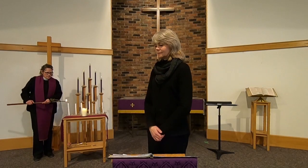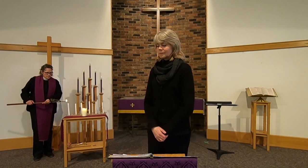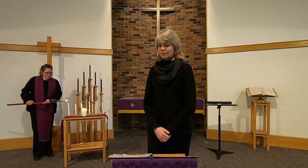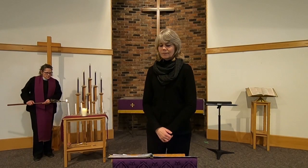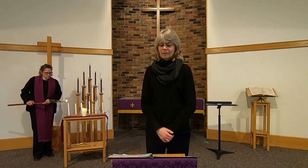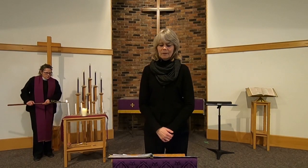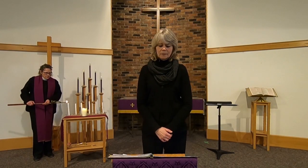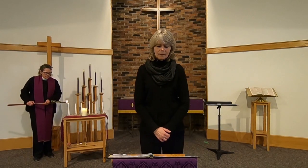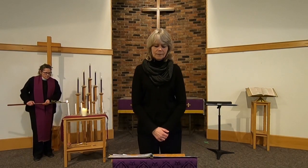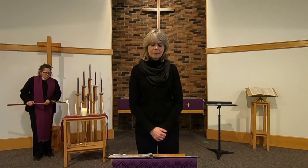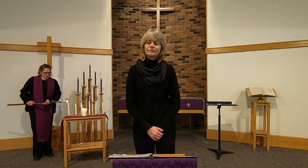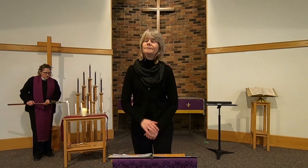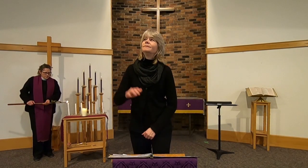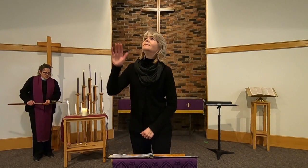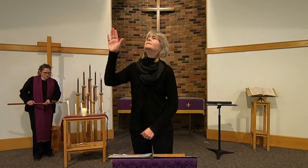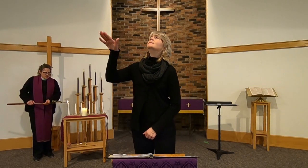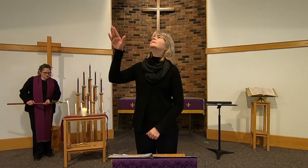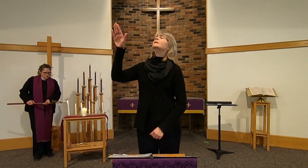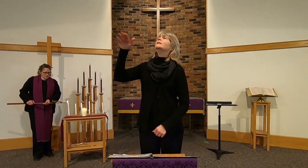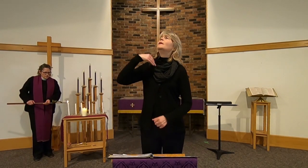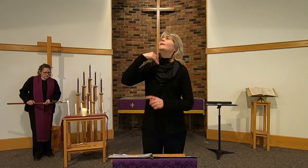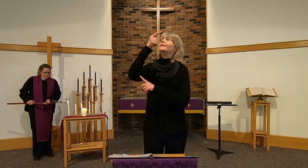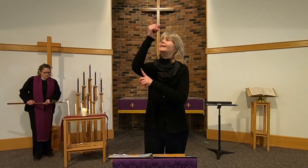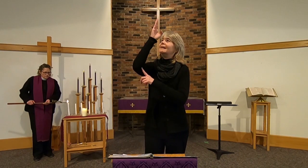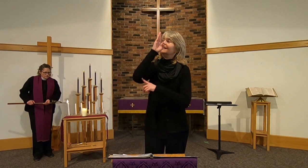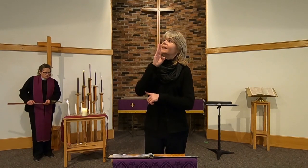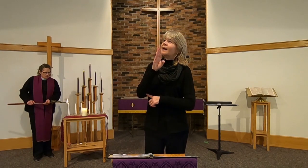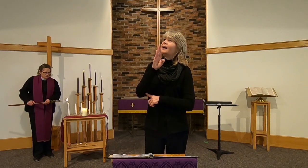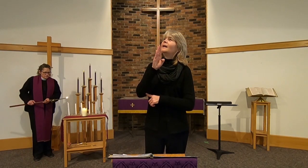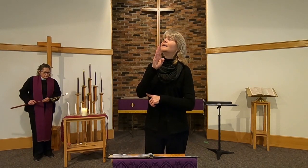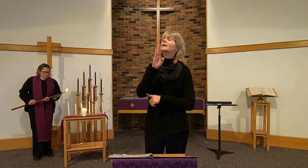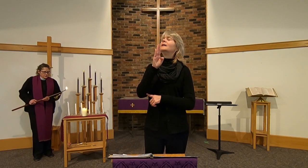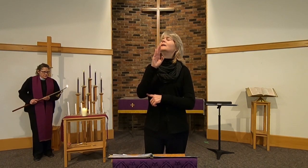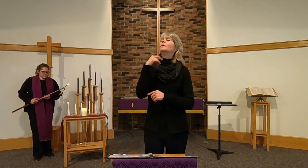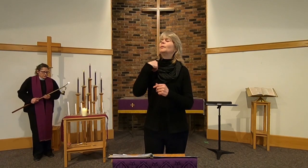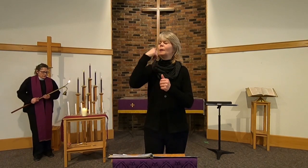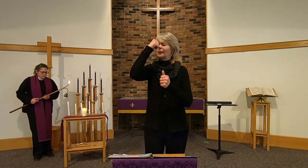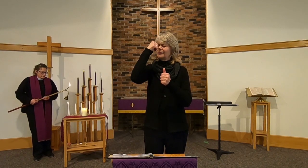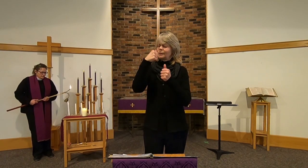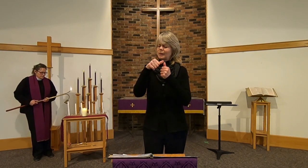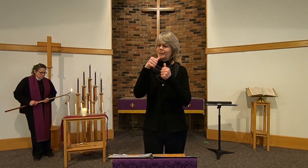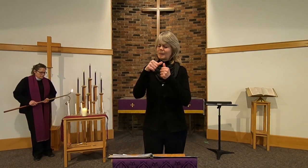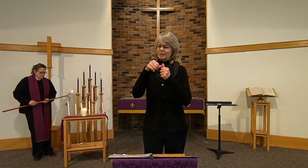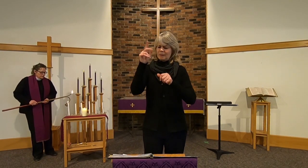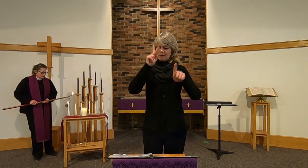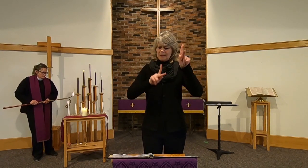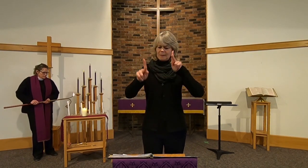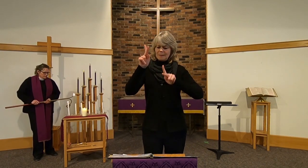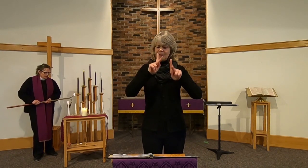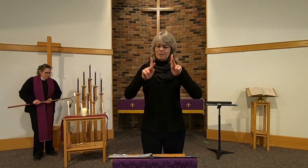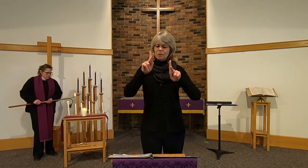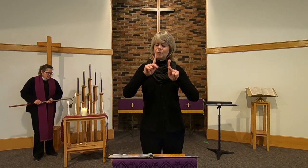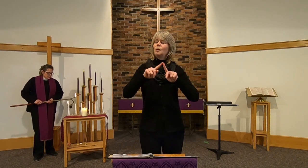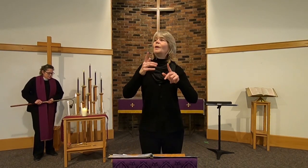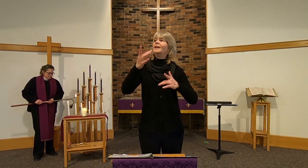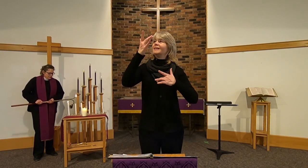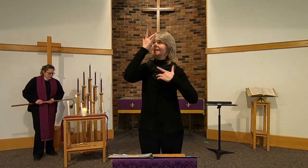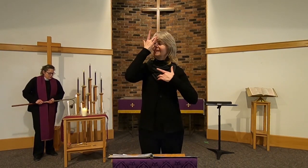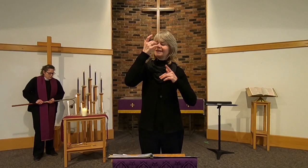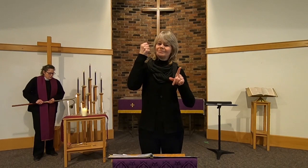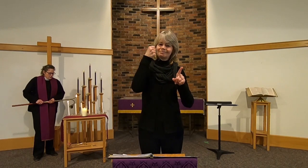God, at this time, we lift up prayers for people who are sick with